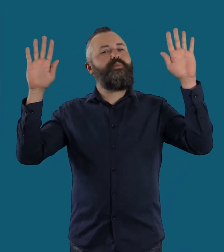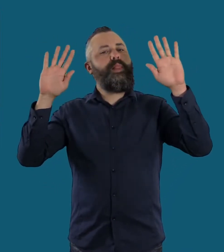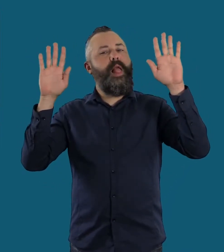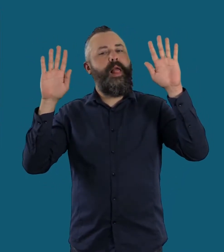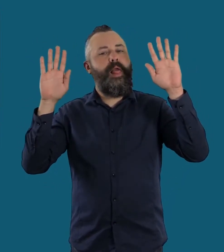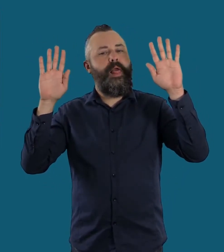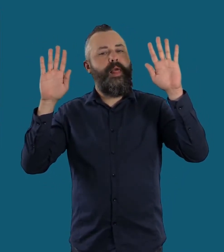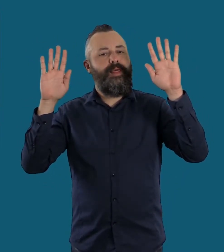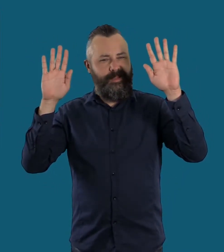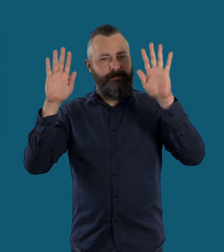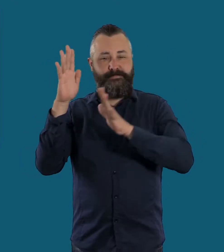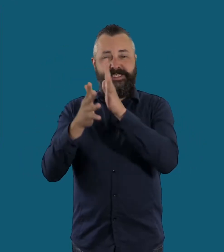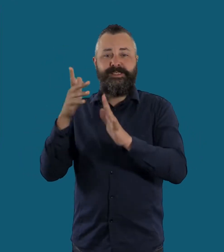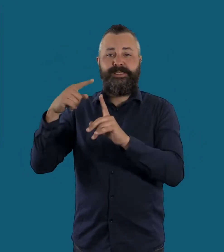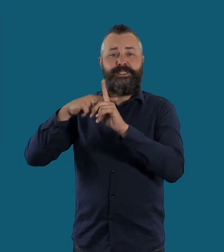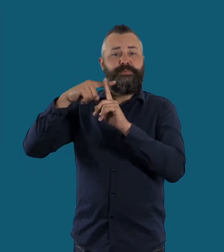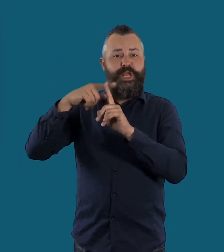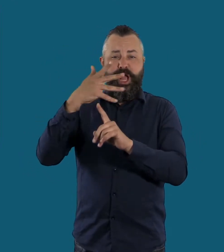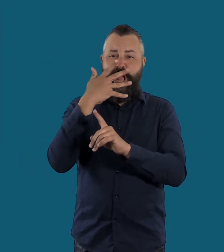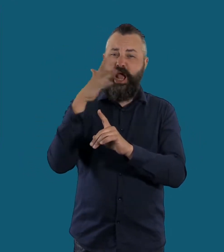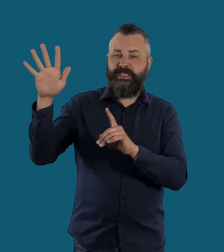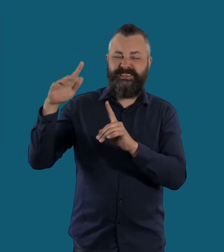when there are high temperatures, low humidity,